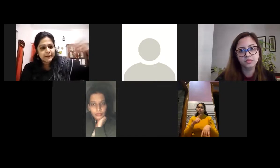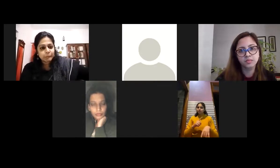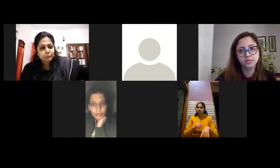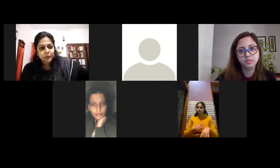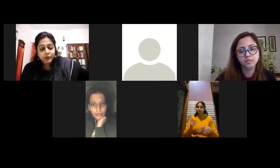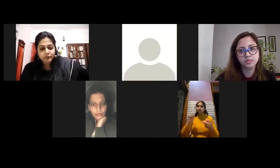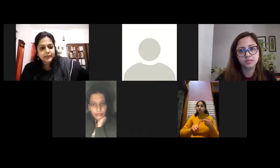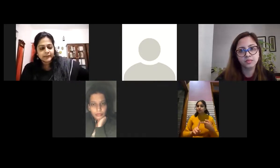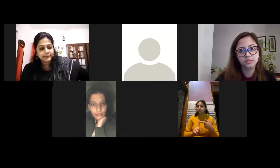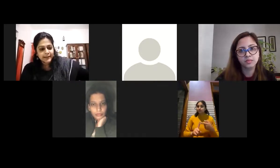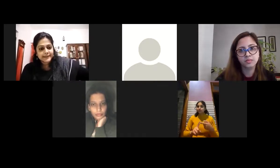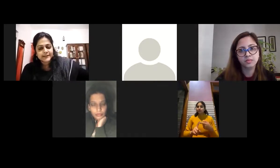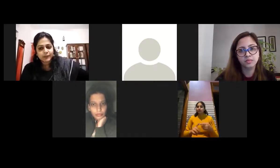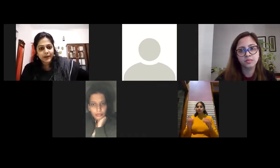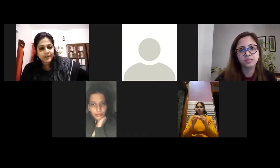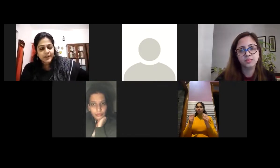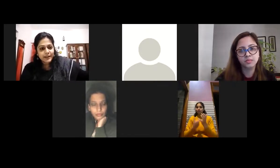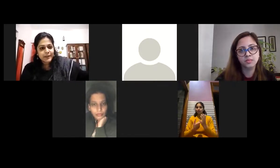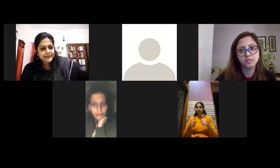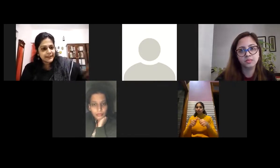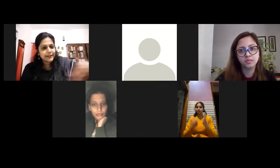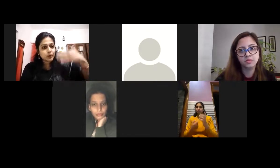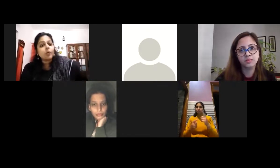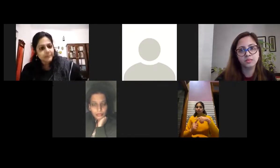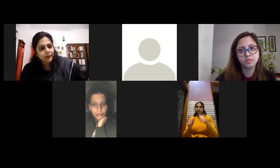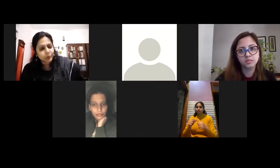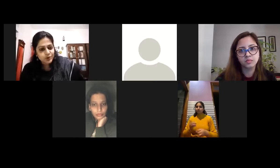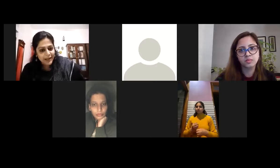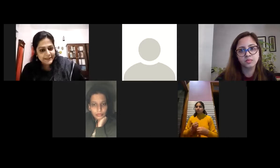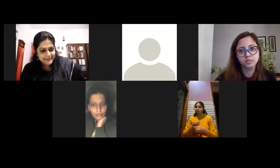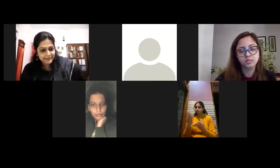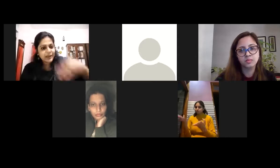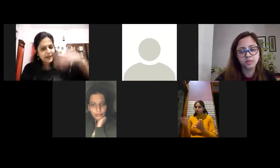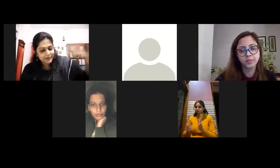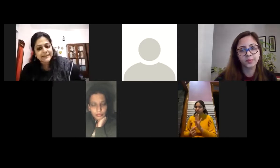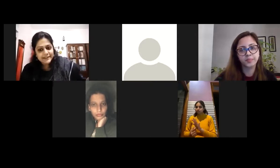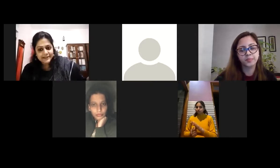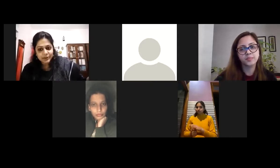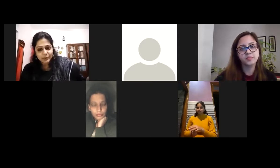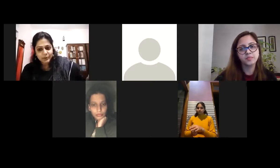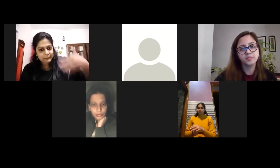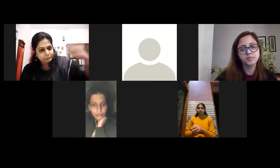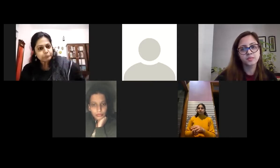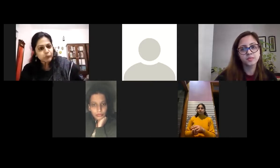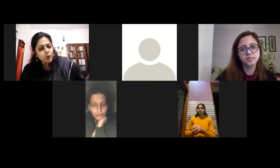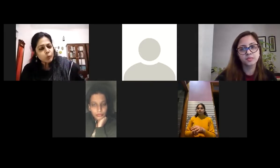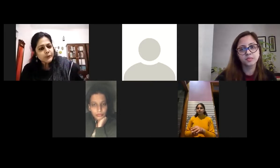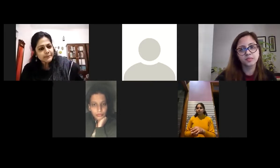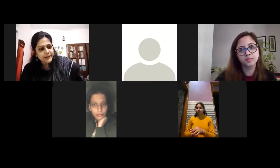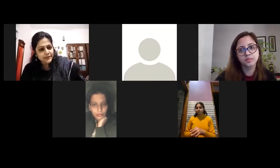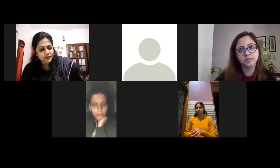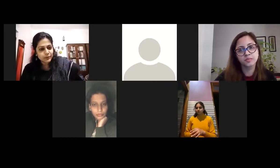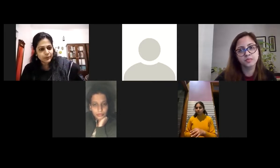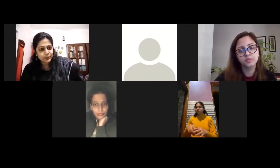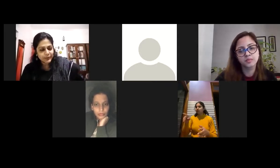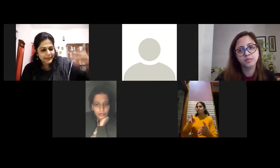is revealed, right, as his wife, he basically talks about conjugality, addresses, what it